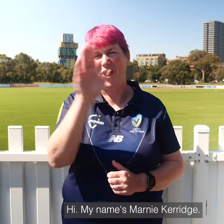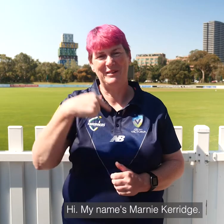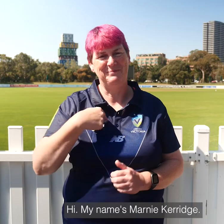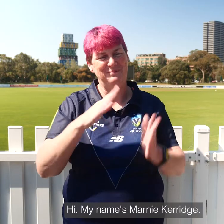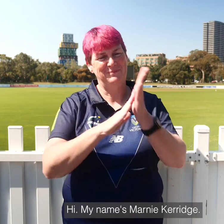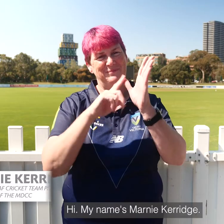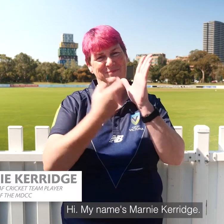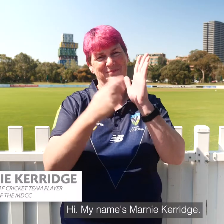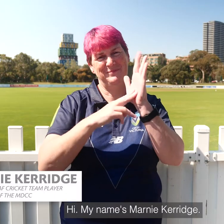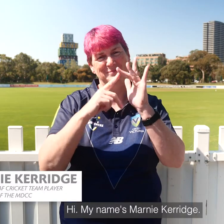Hi, my name's Marnie Kerridge.